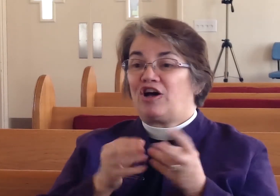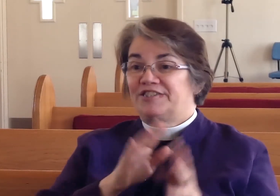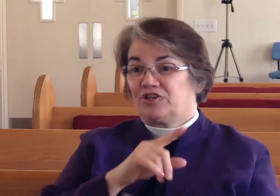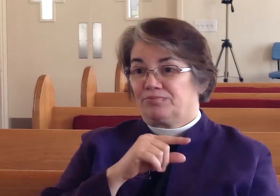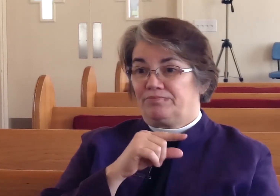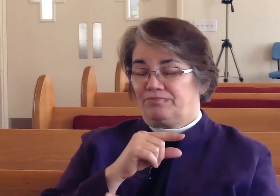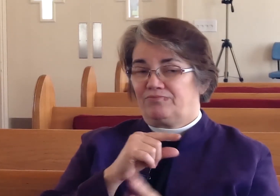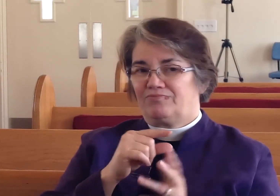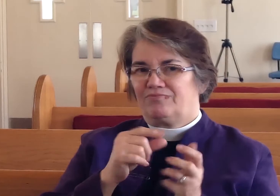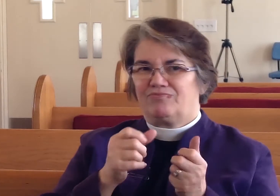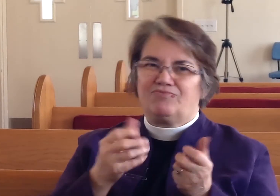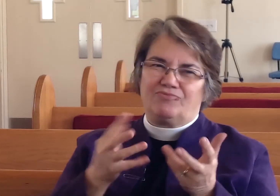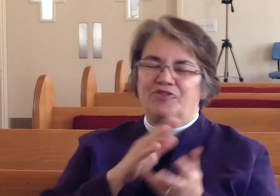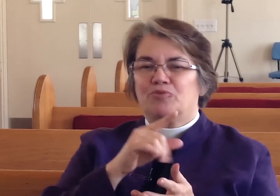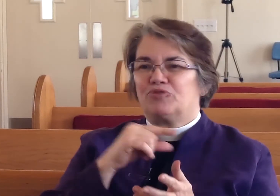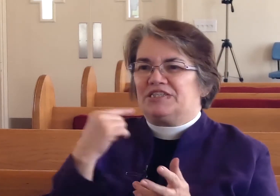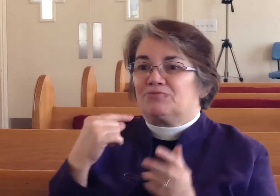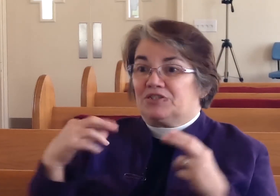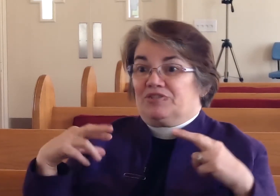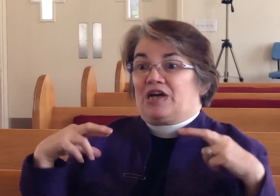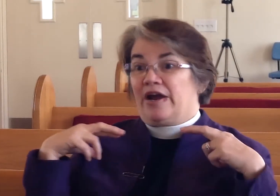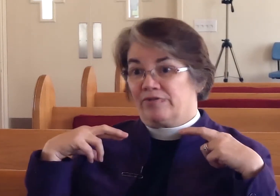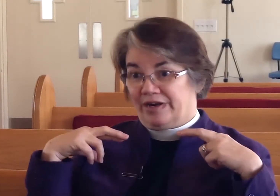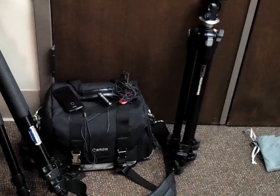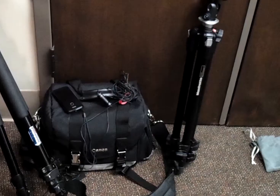lost their priest was retiring.